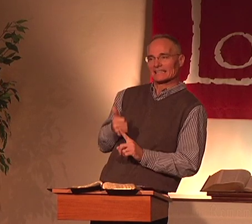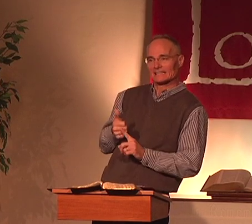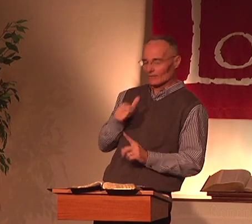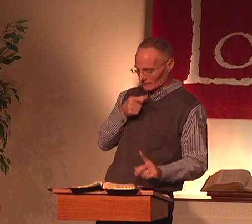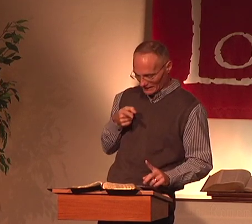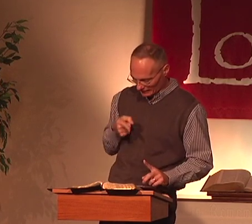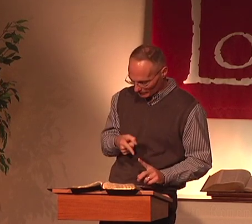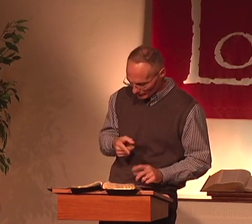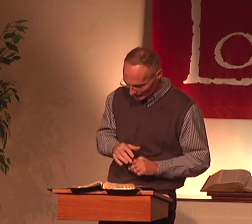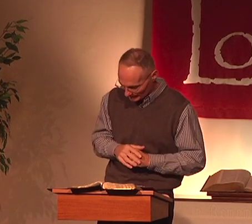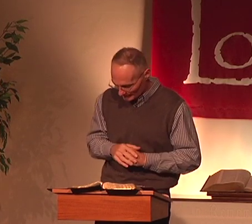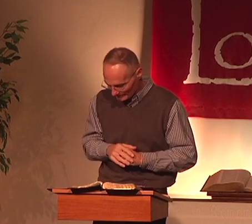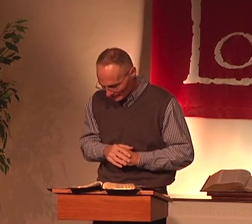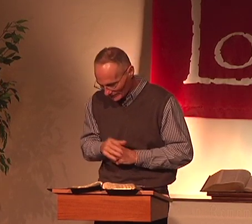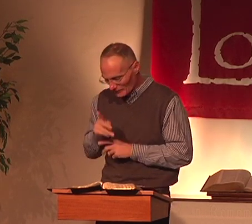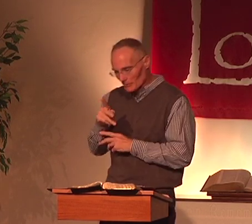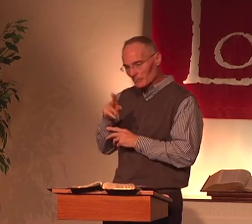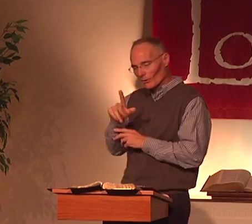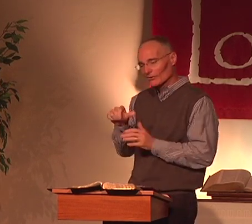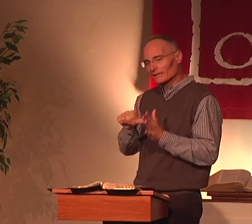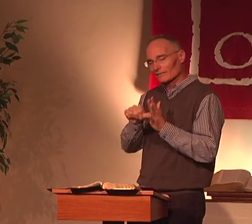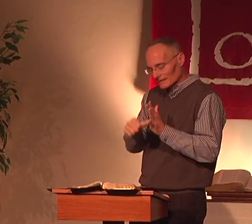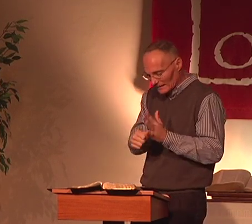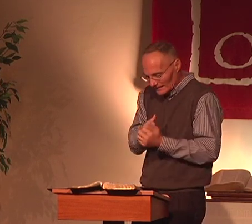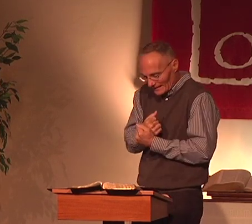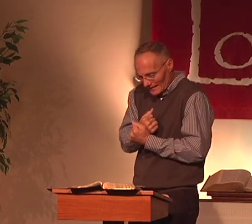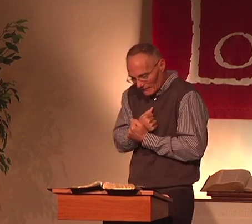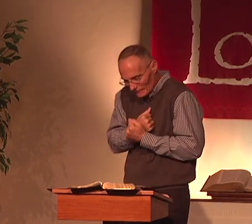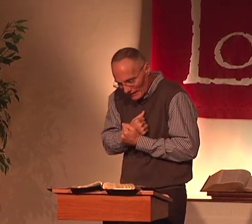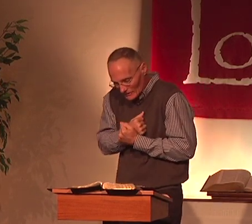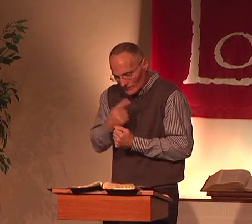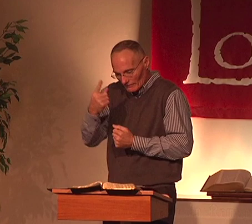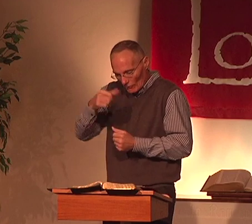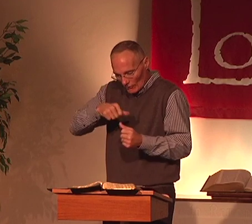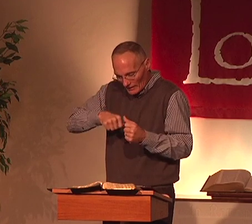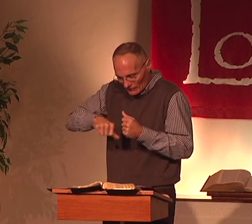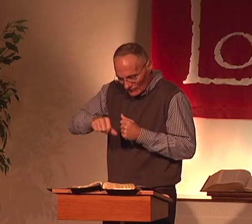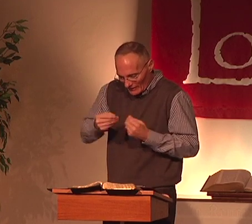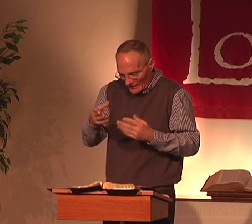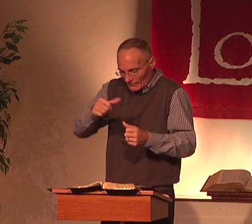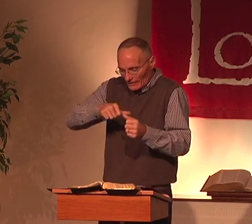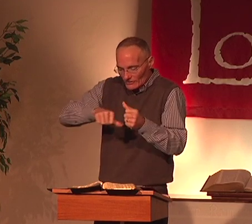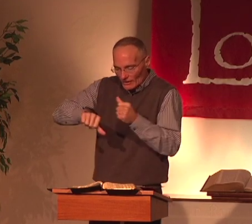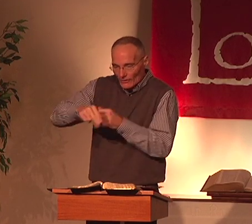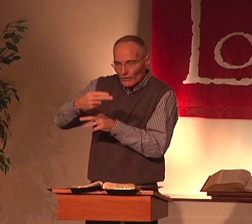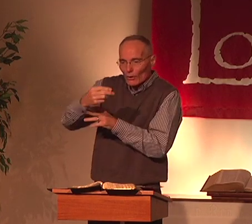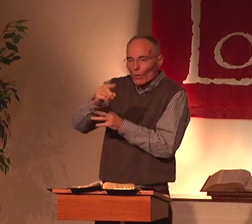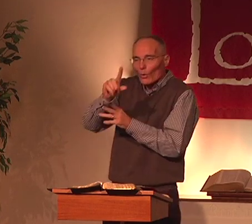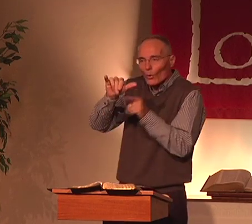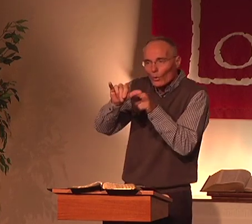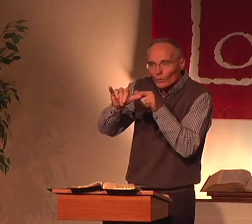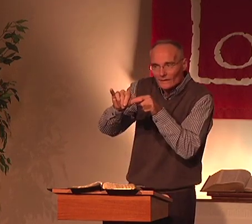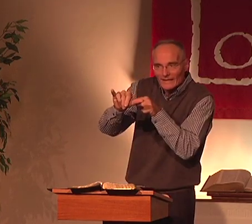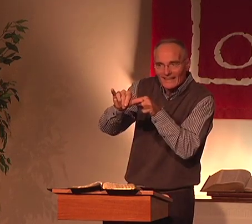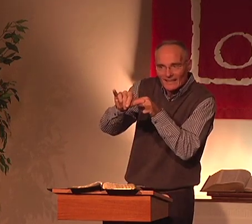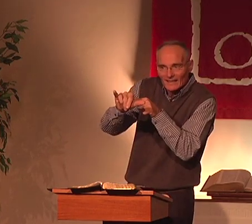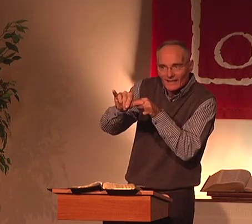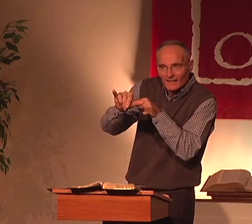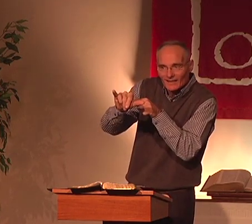The kiss Itself Is not The point Here Paul's Emphasis Here Is the Affection For each Other The holy